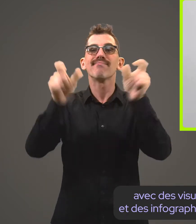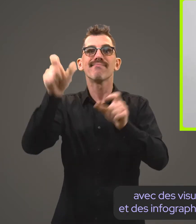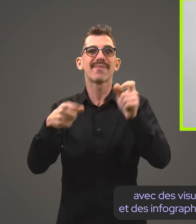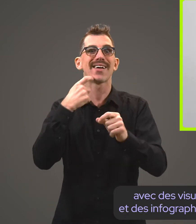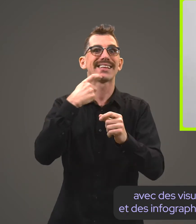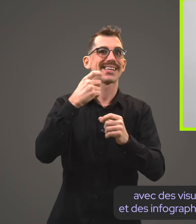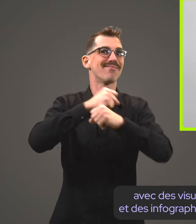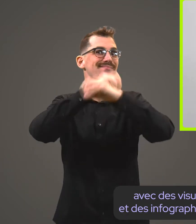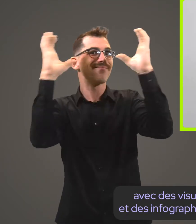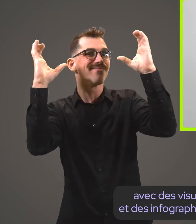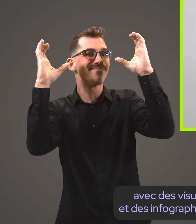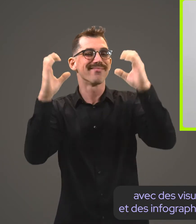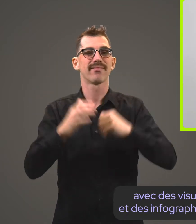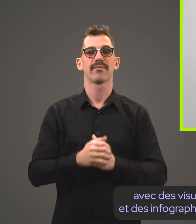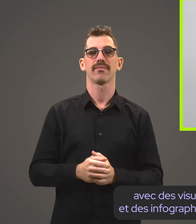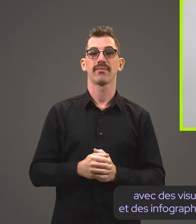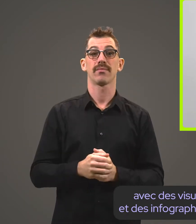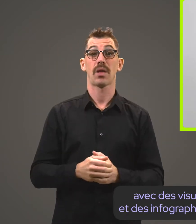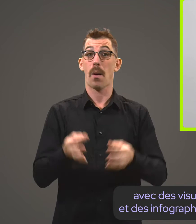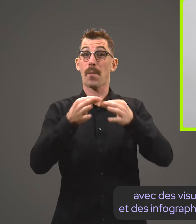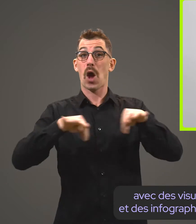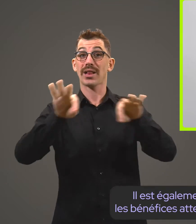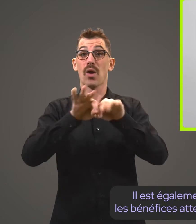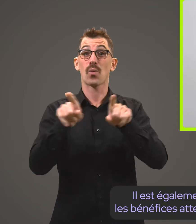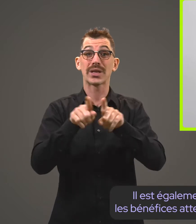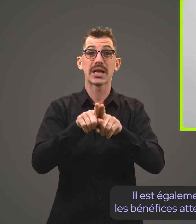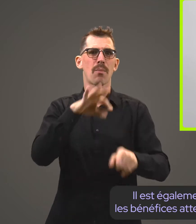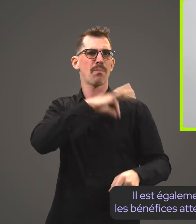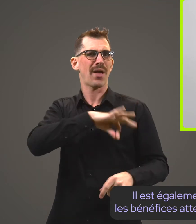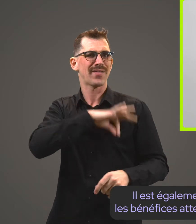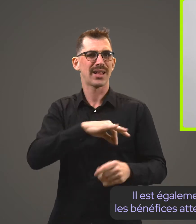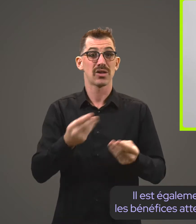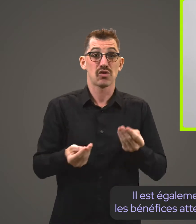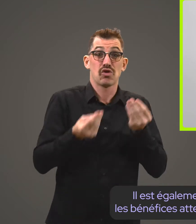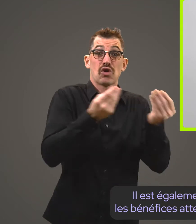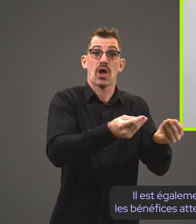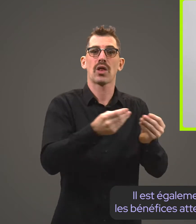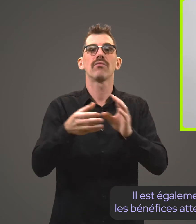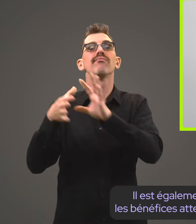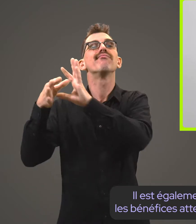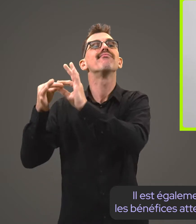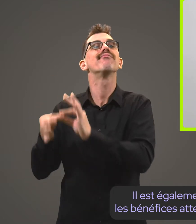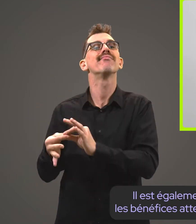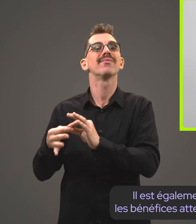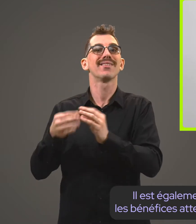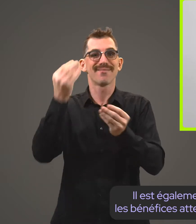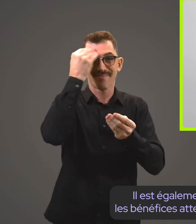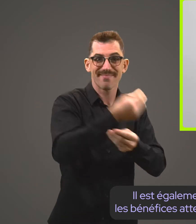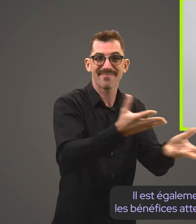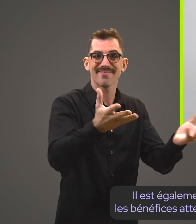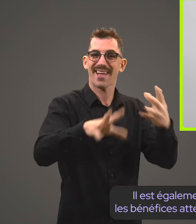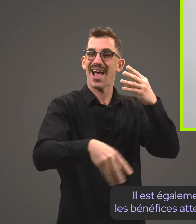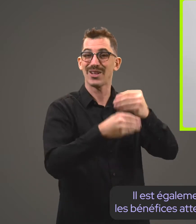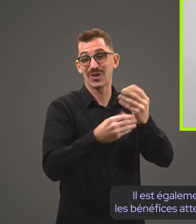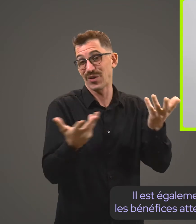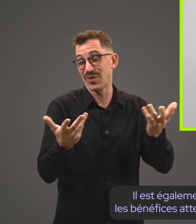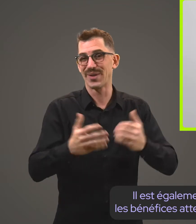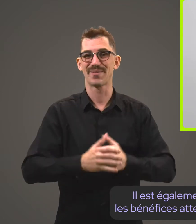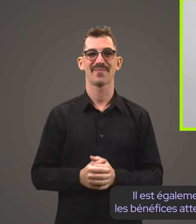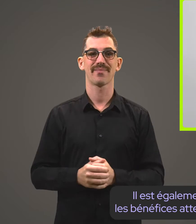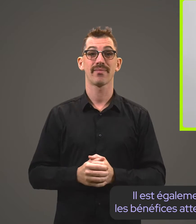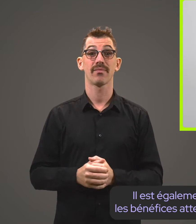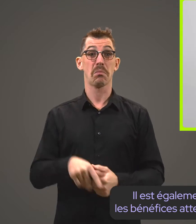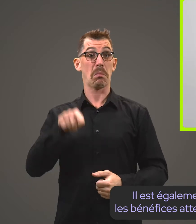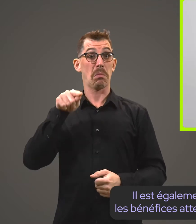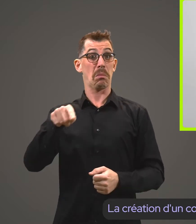data visualizations and infographics. It's also important to include expected benefits from what is being